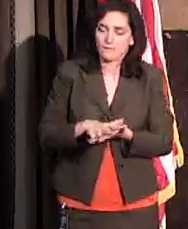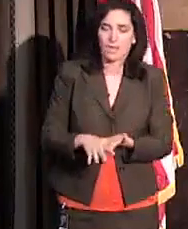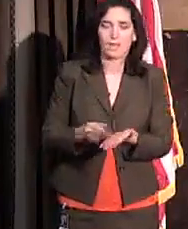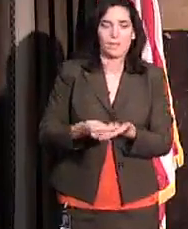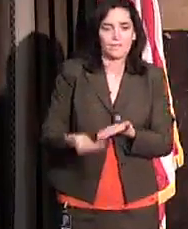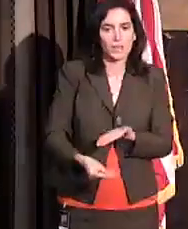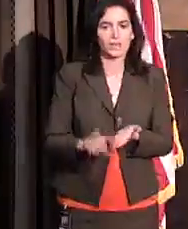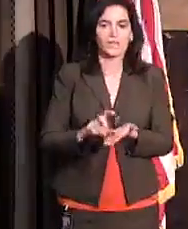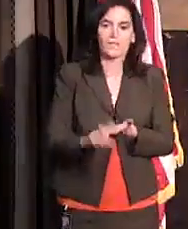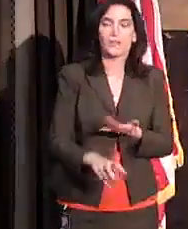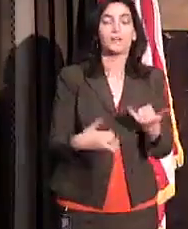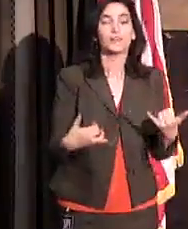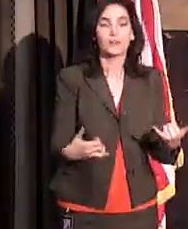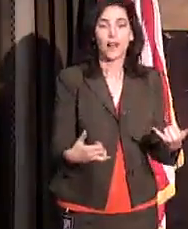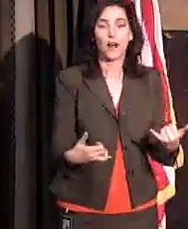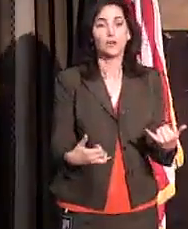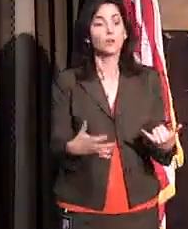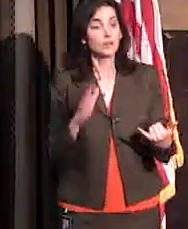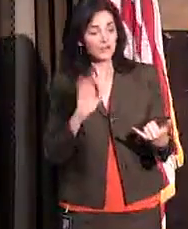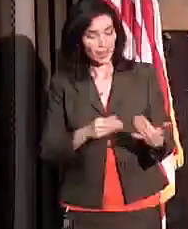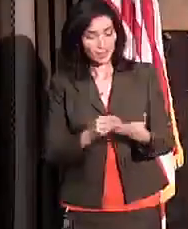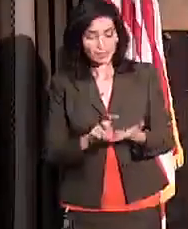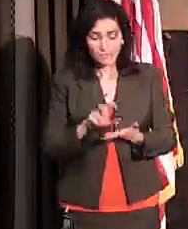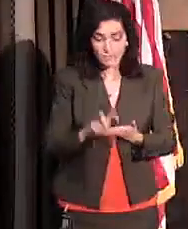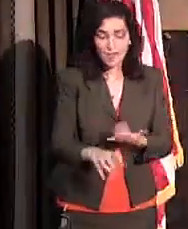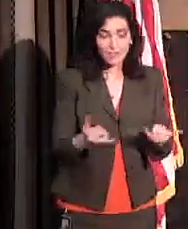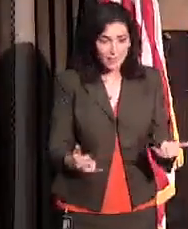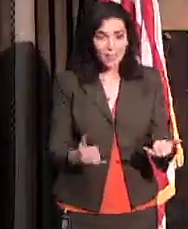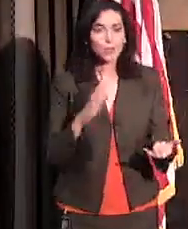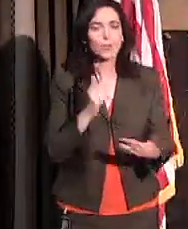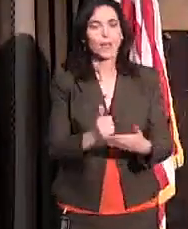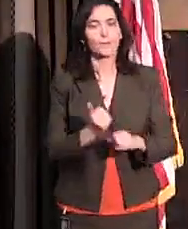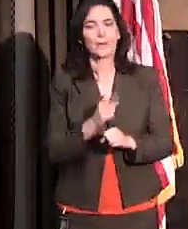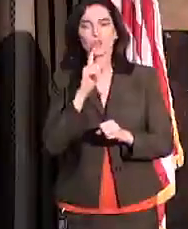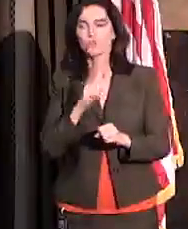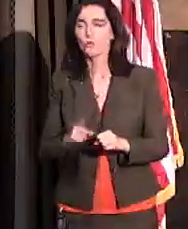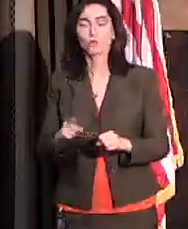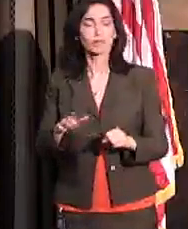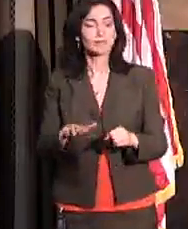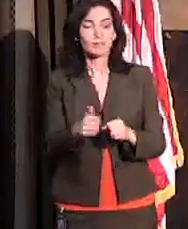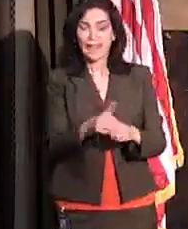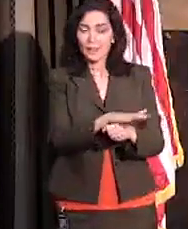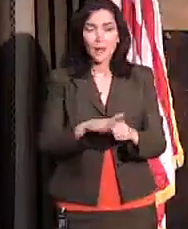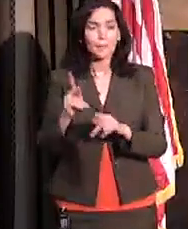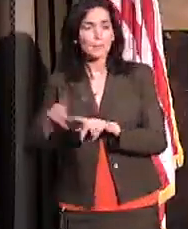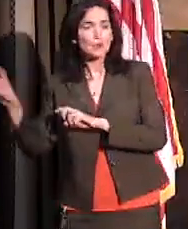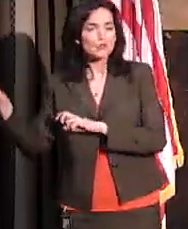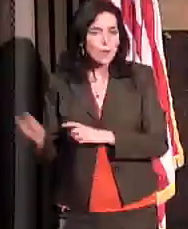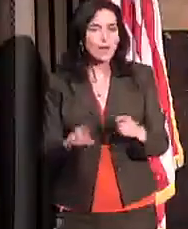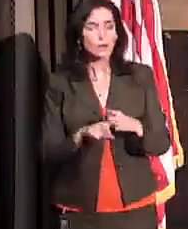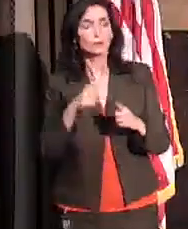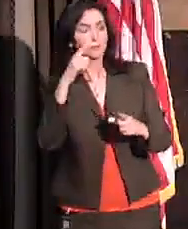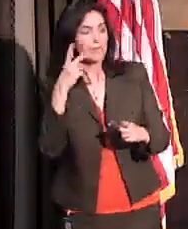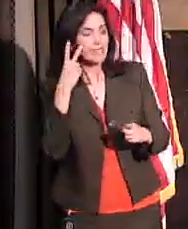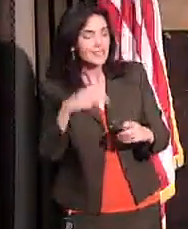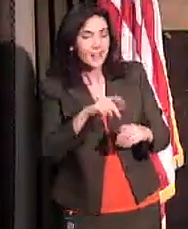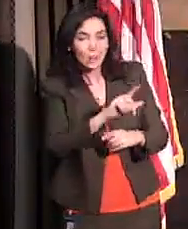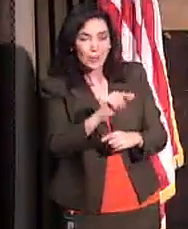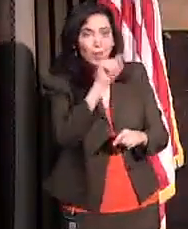this industry at this time will help us ensure that all Louisiana destinations are top of mind to these